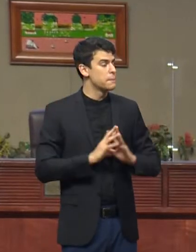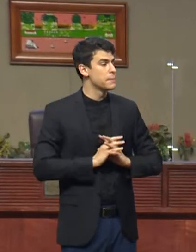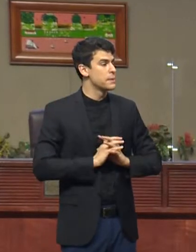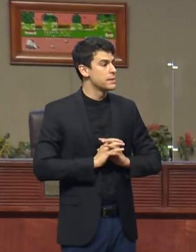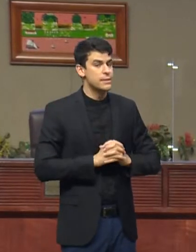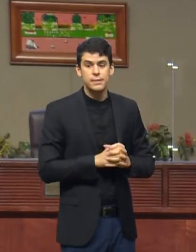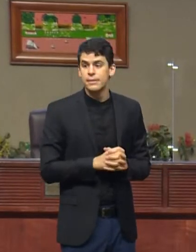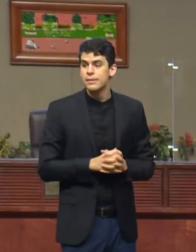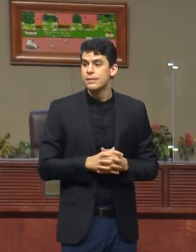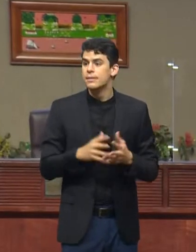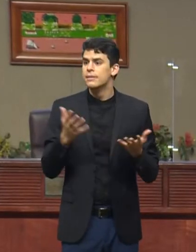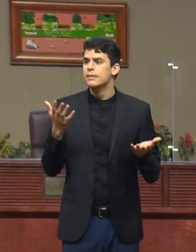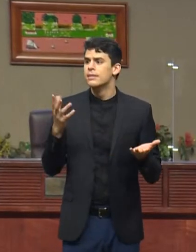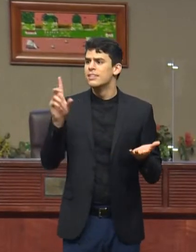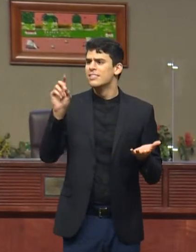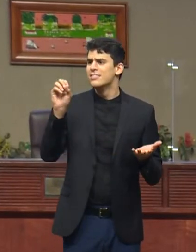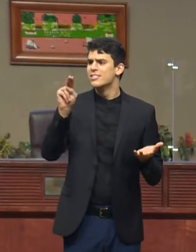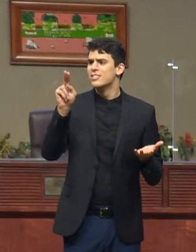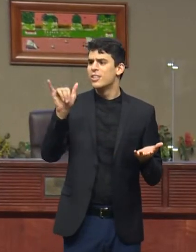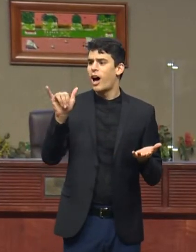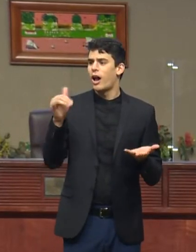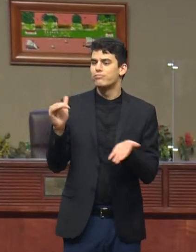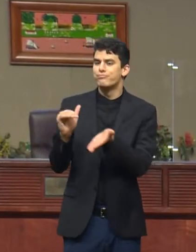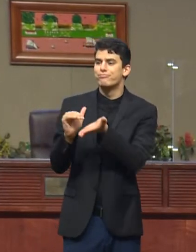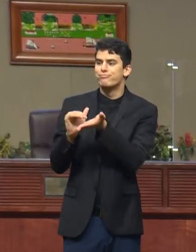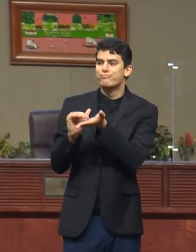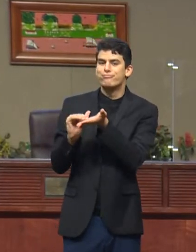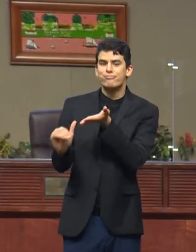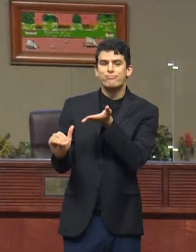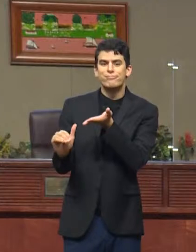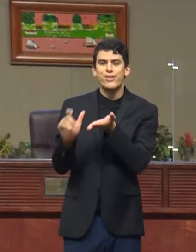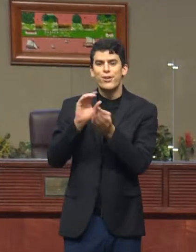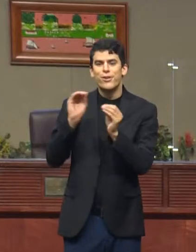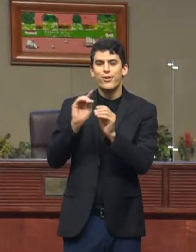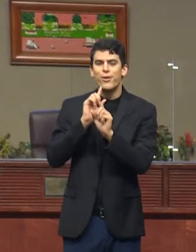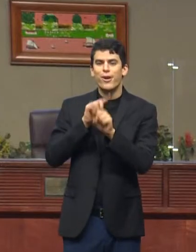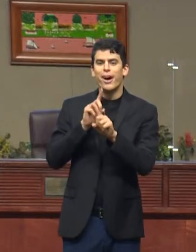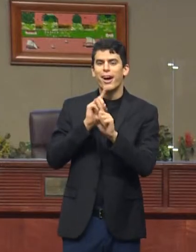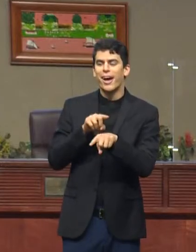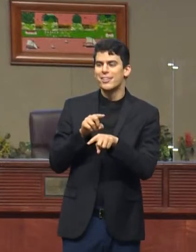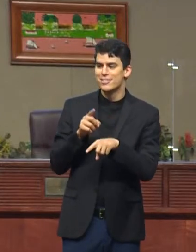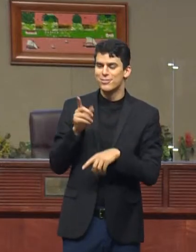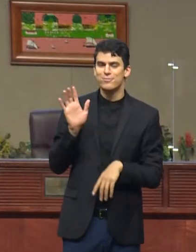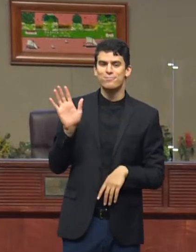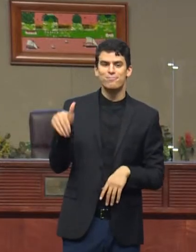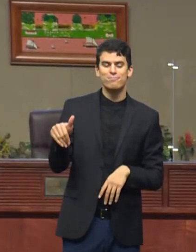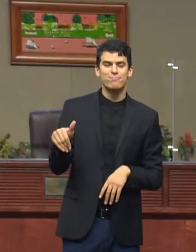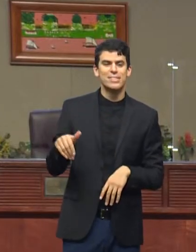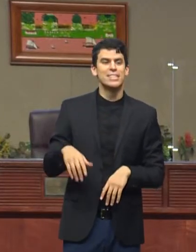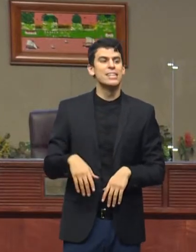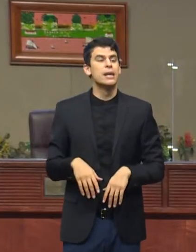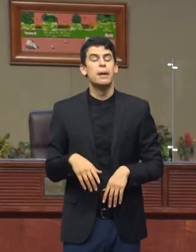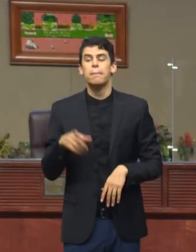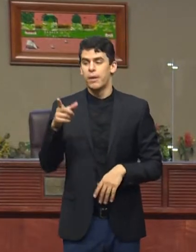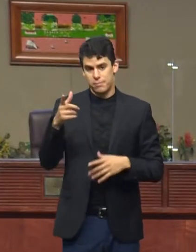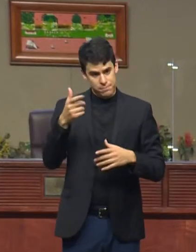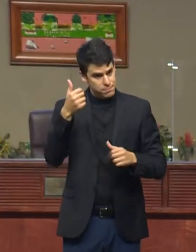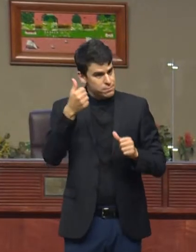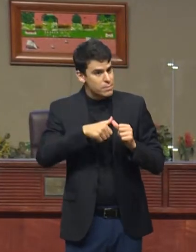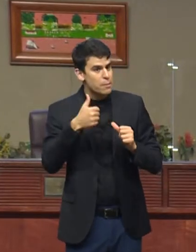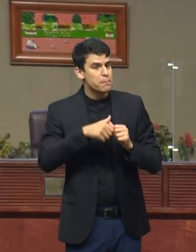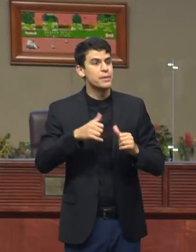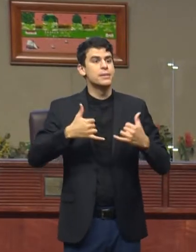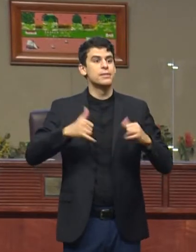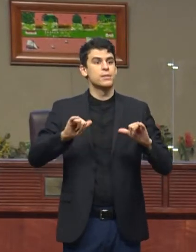Donna Weiss, you got off easy today, so we still encourage people with this mental health program that we